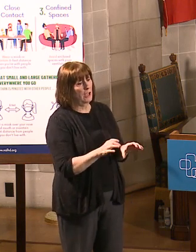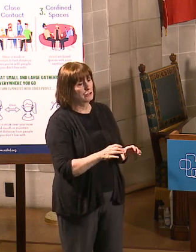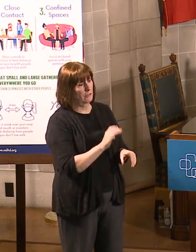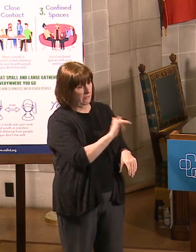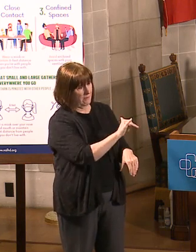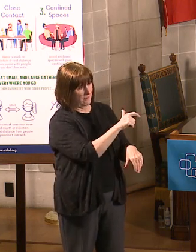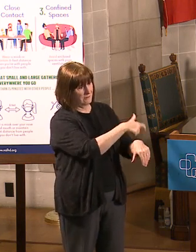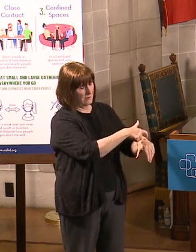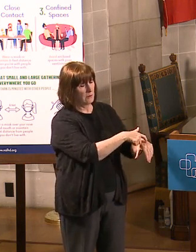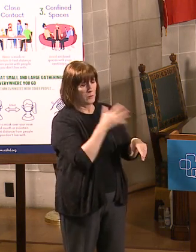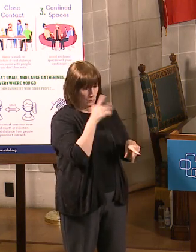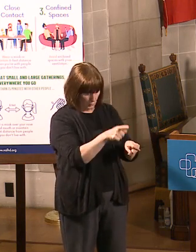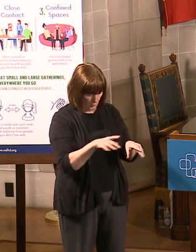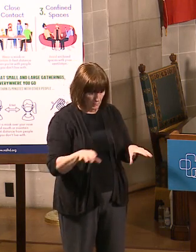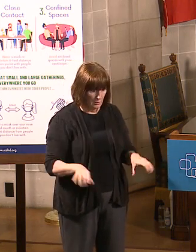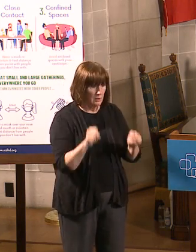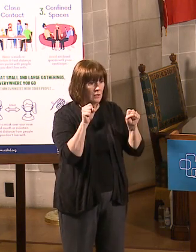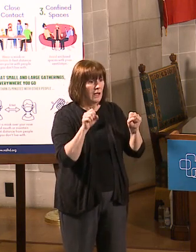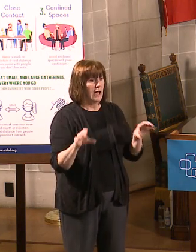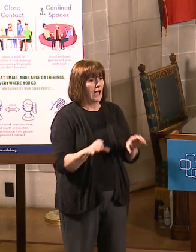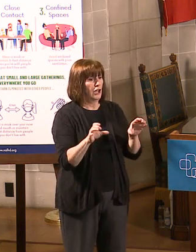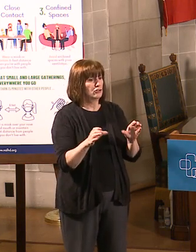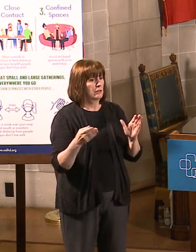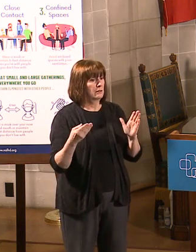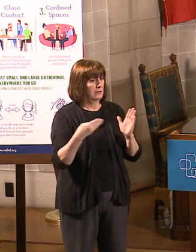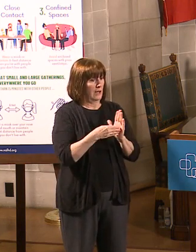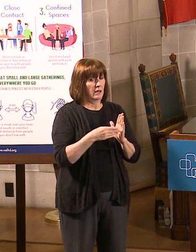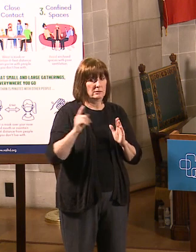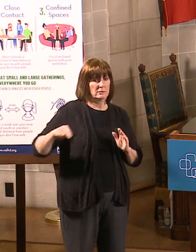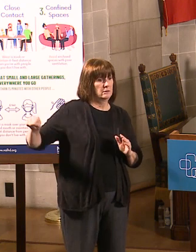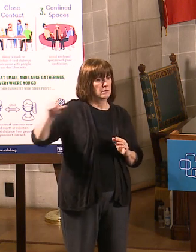take action now against cities that enact a mask mandate?